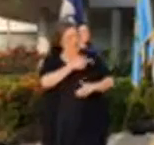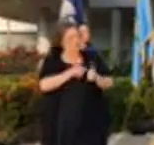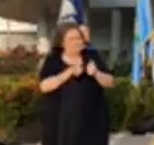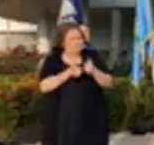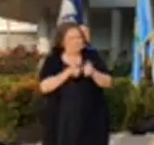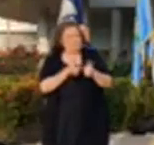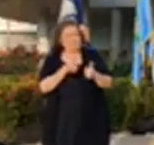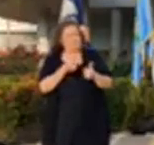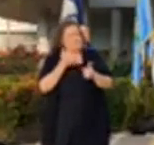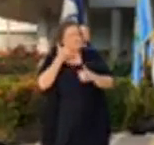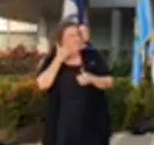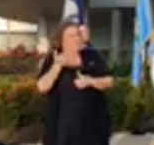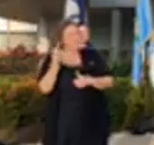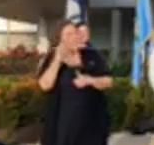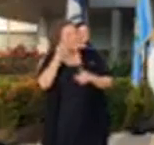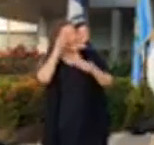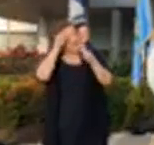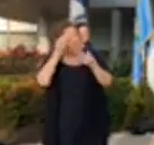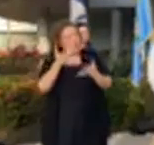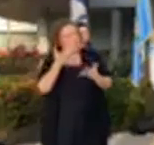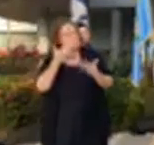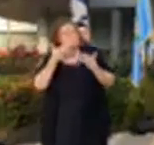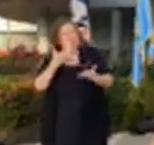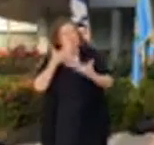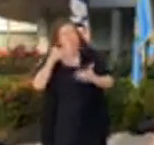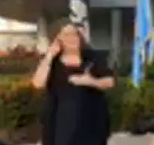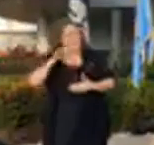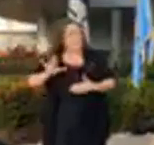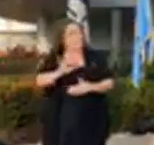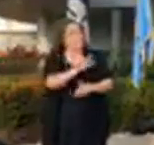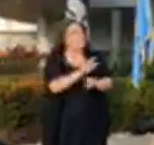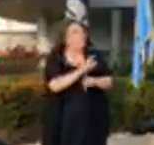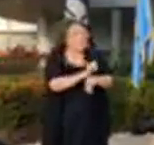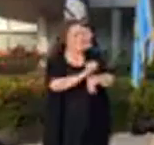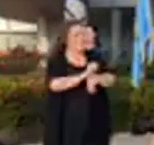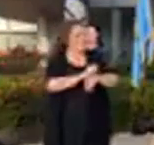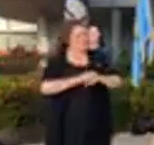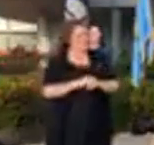them and you thank them for what they're doing. Thanks. Madam President?